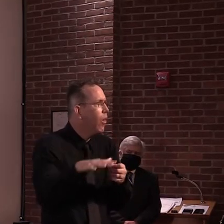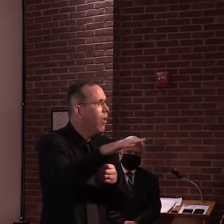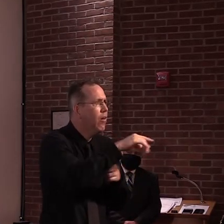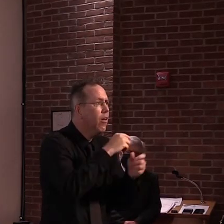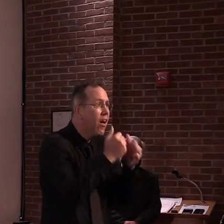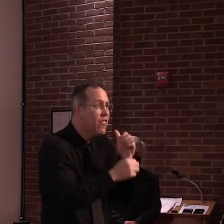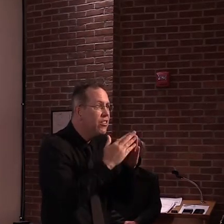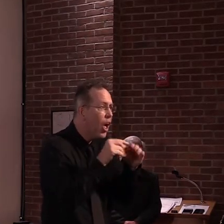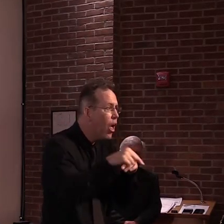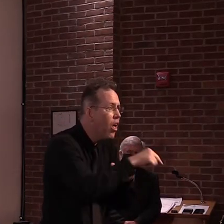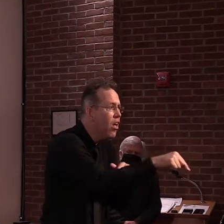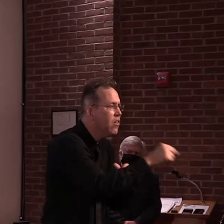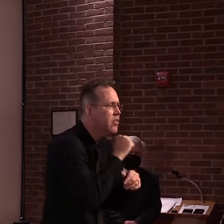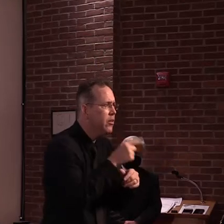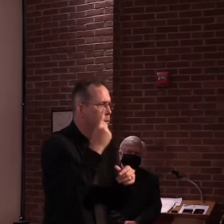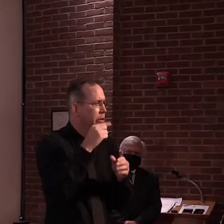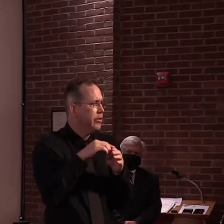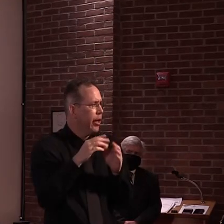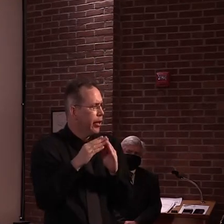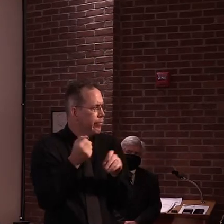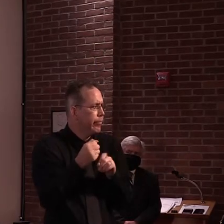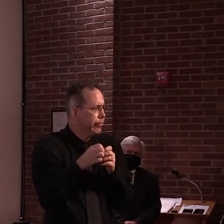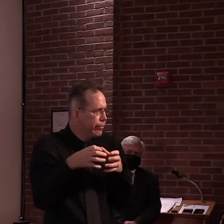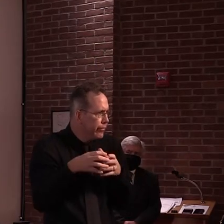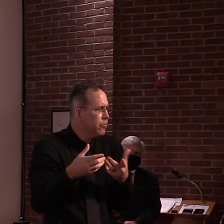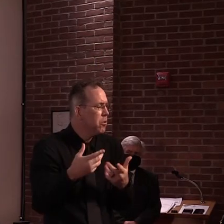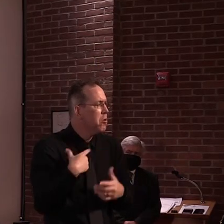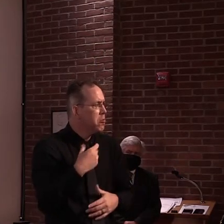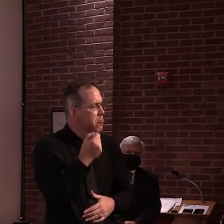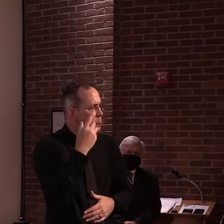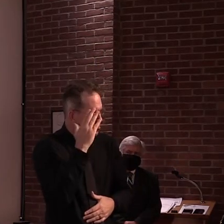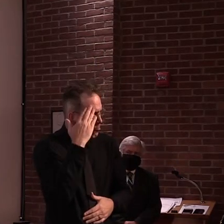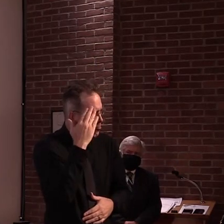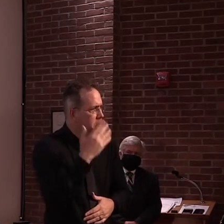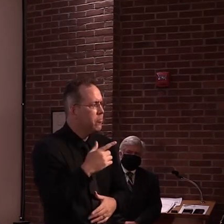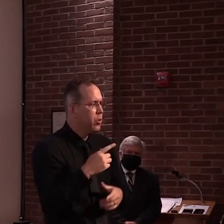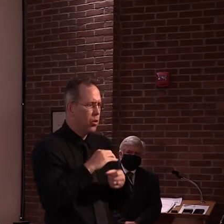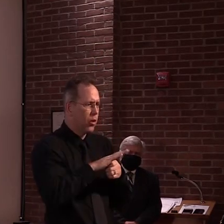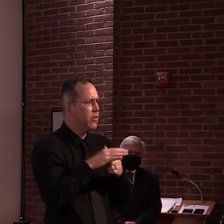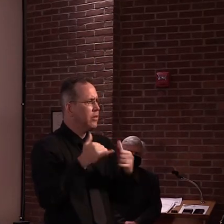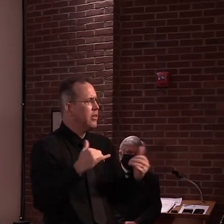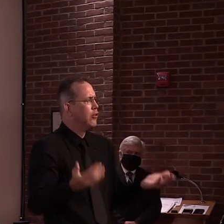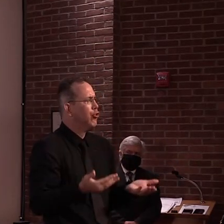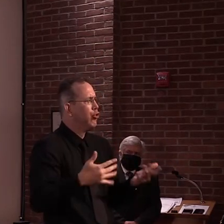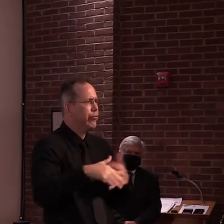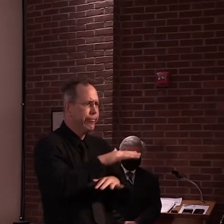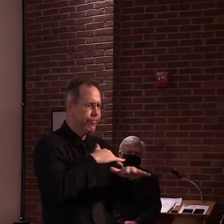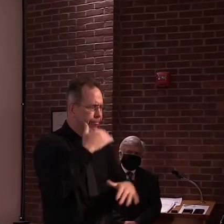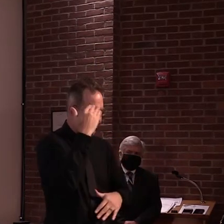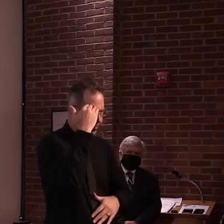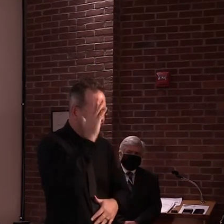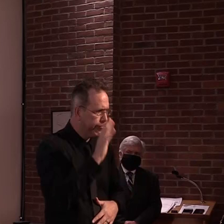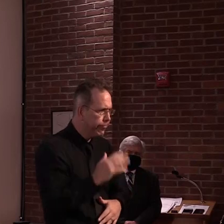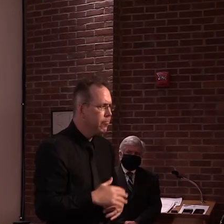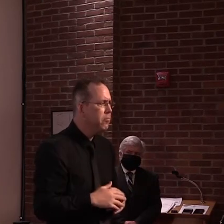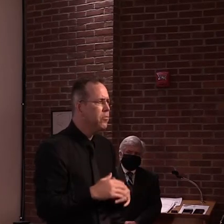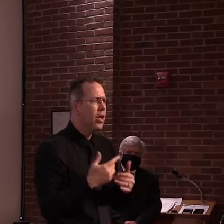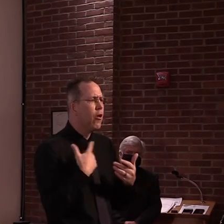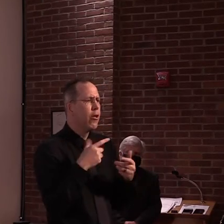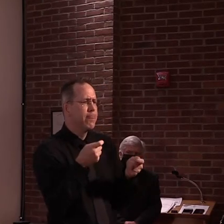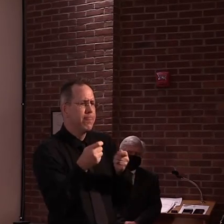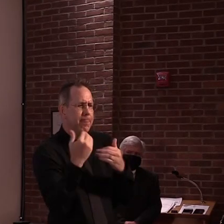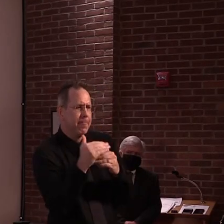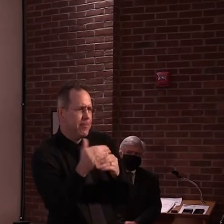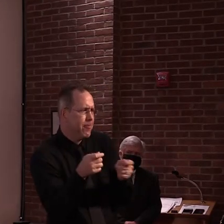to me just indicates the virus is still amongst us. It was suppressed, but it's always here. And as